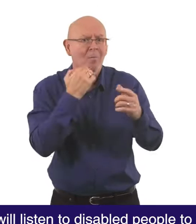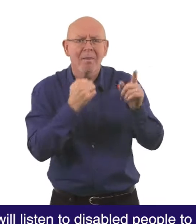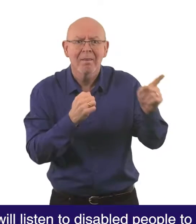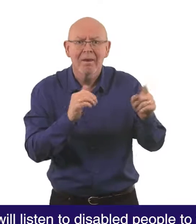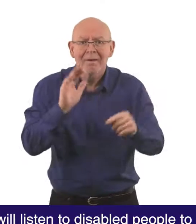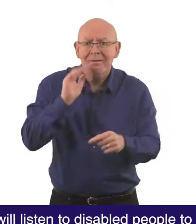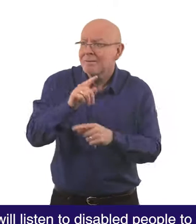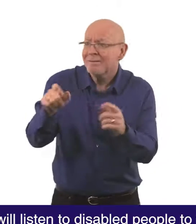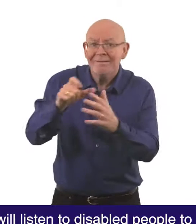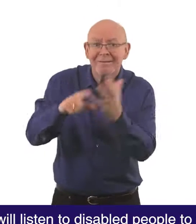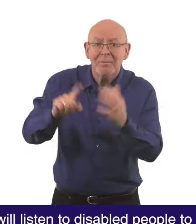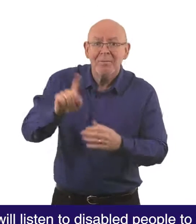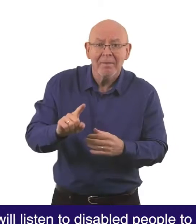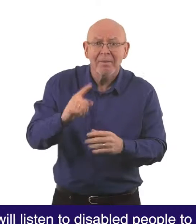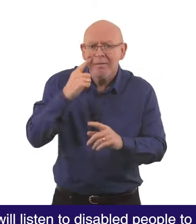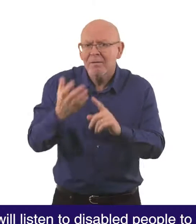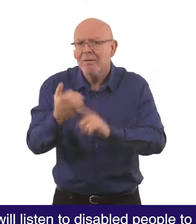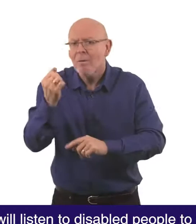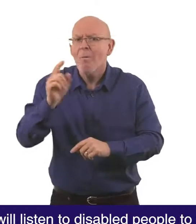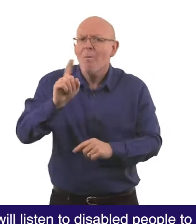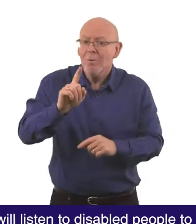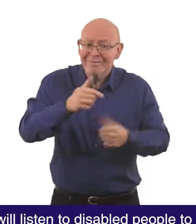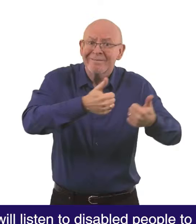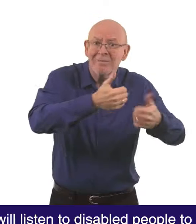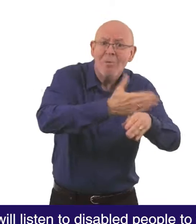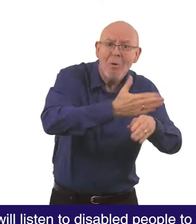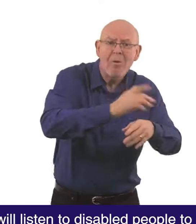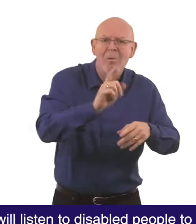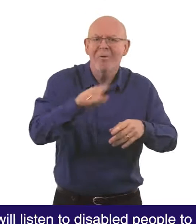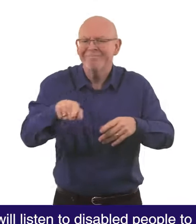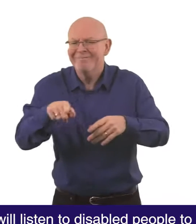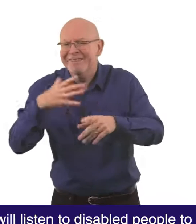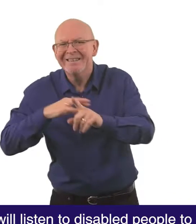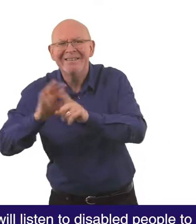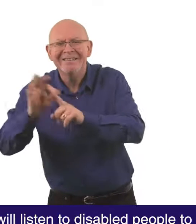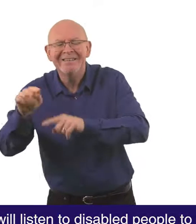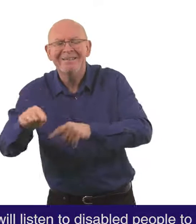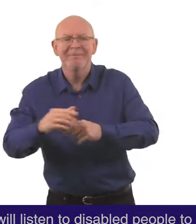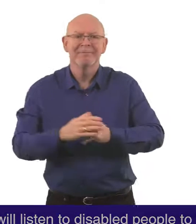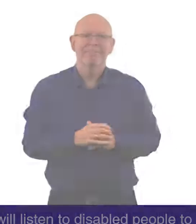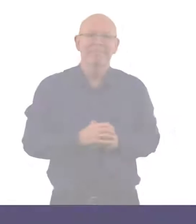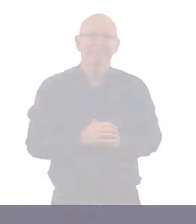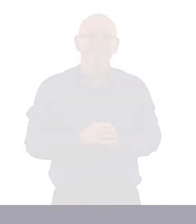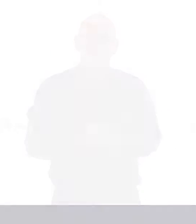How it will listen to disabled people to find out what's working and what needs improving.